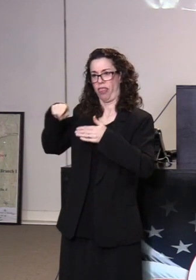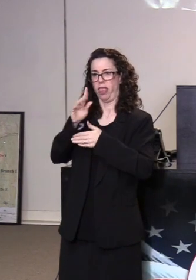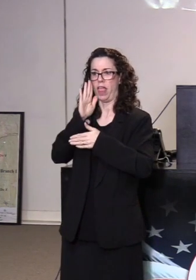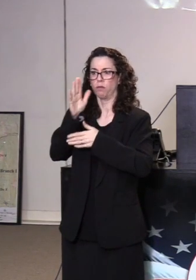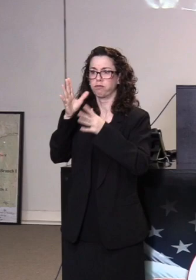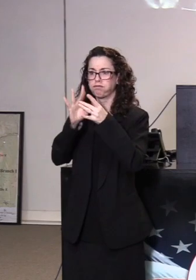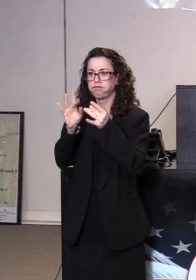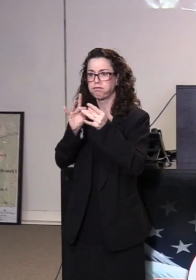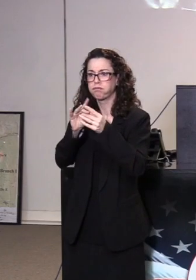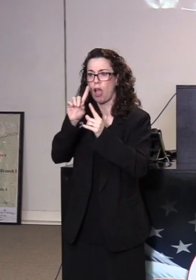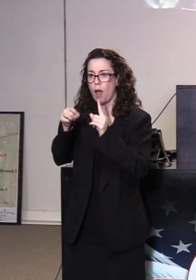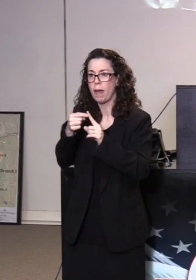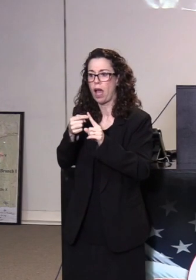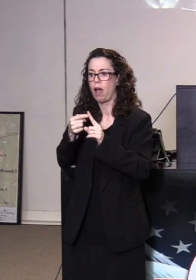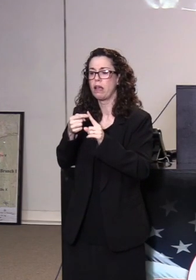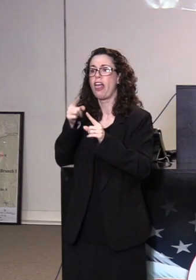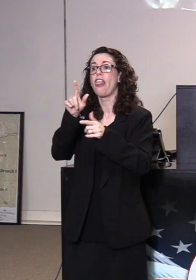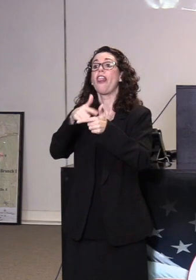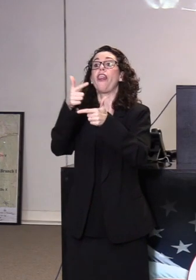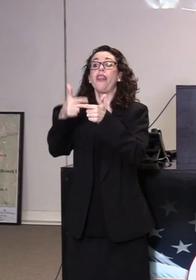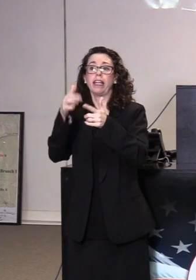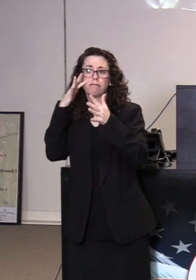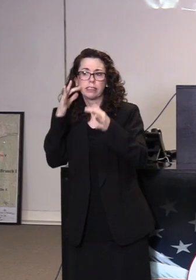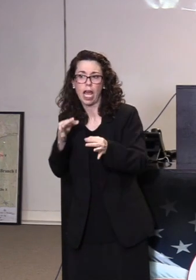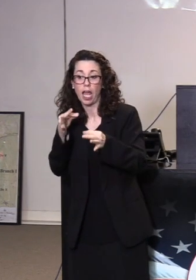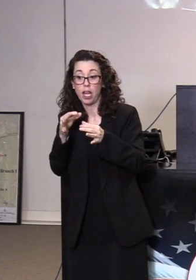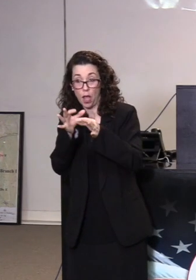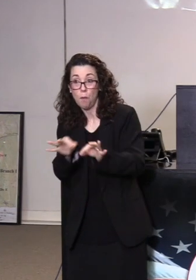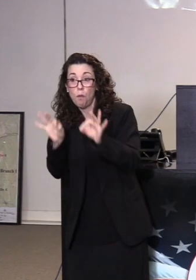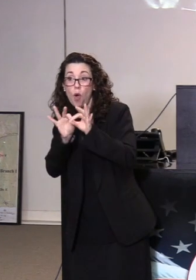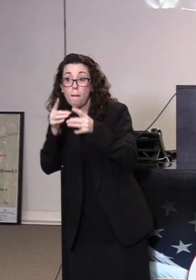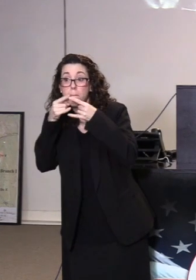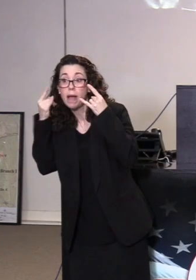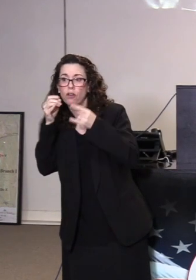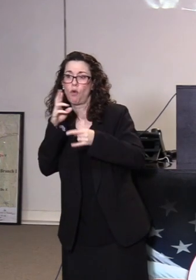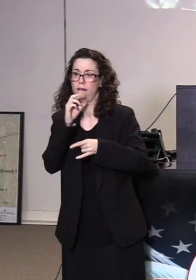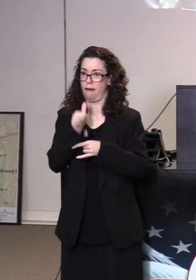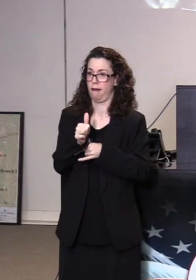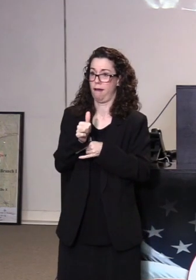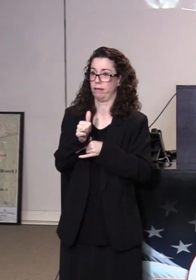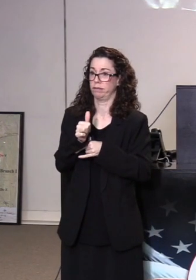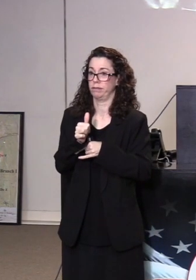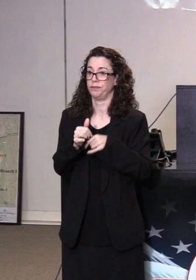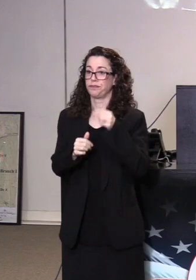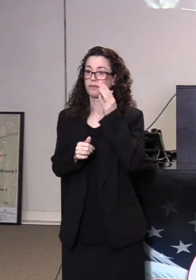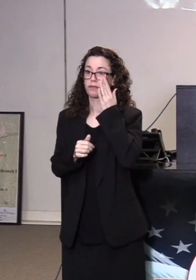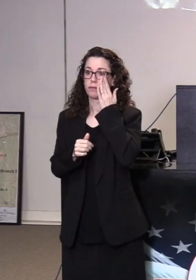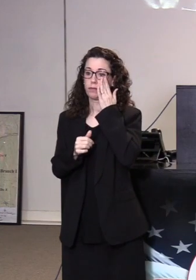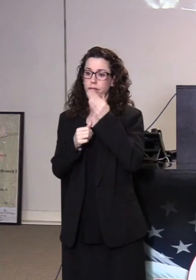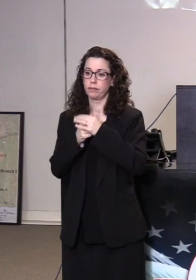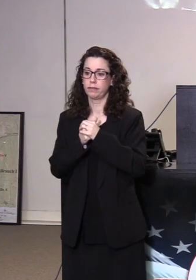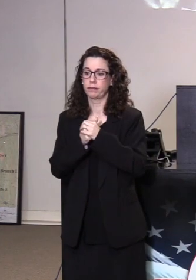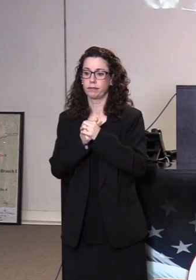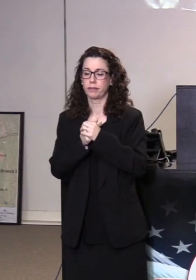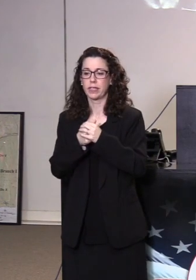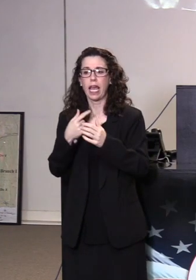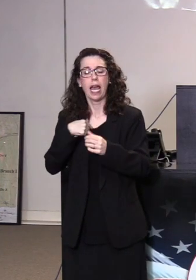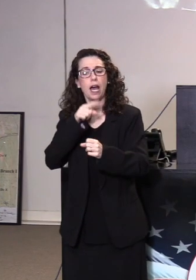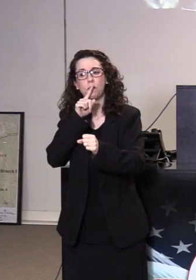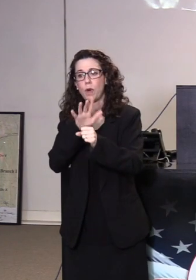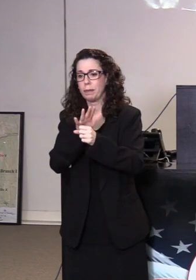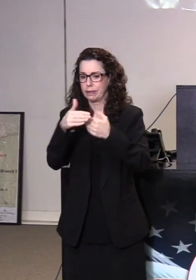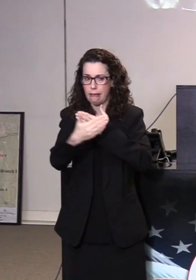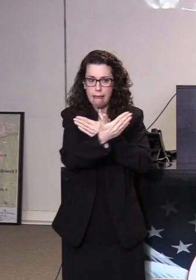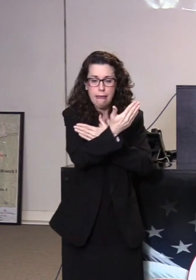In closing, we do not want to divide people in Wilson County. I promise you, every morning I wake up and